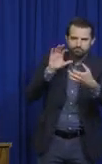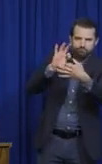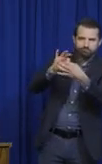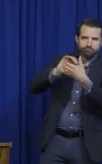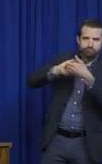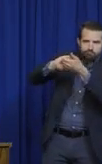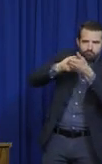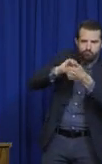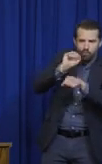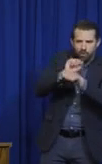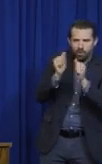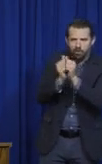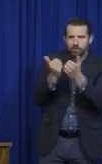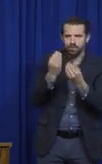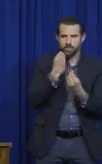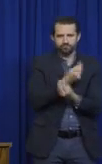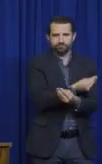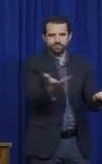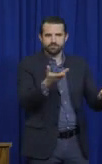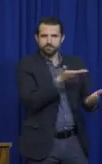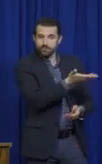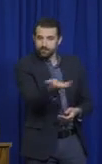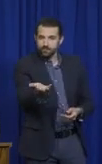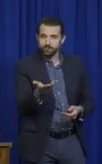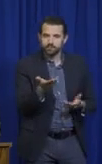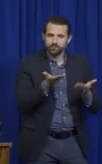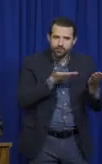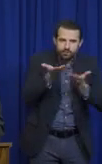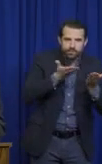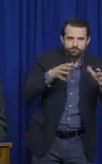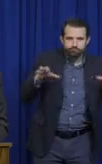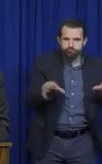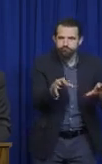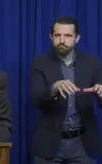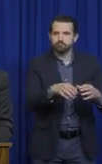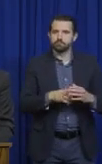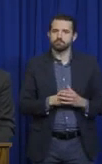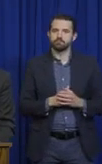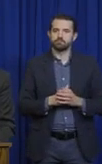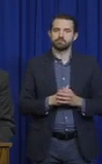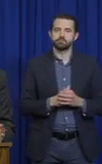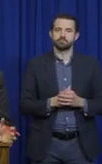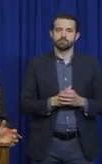fit testing opportunity for healthcare workers across the state.